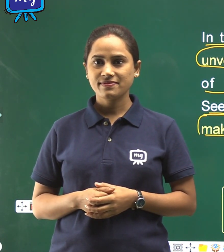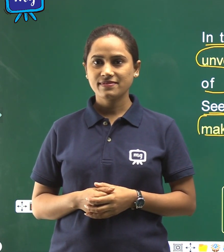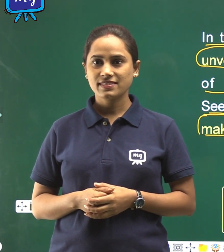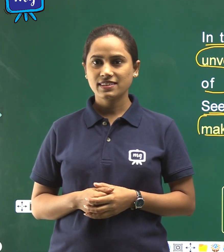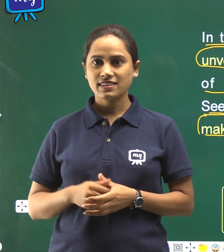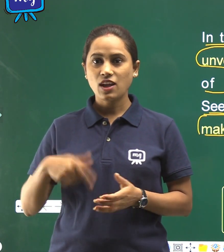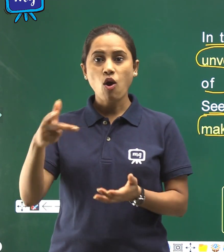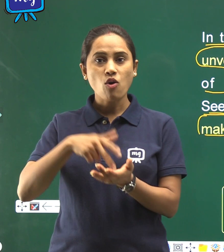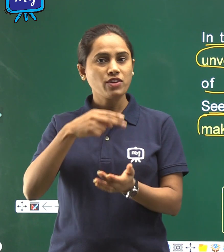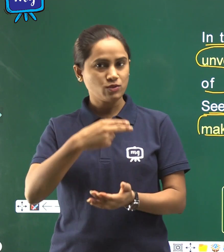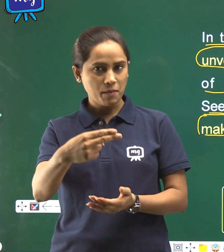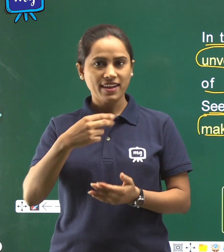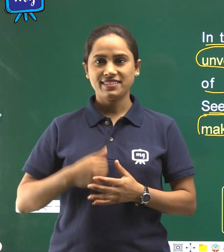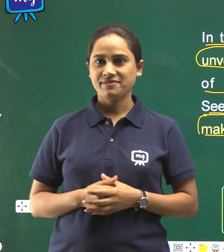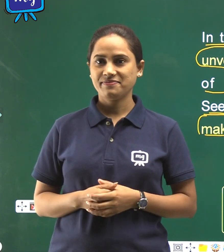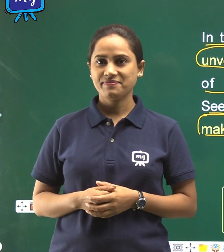of Firozabad.